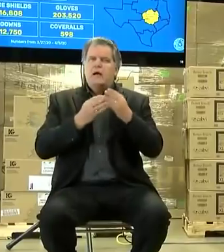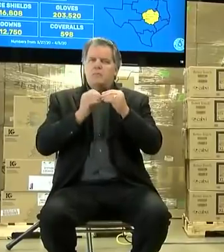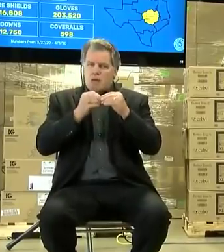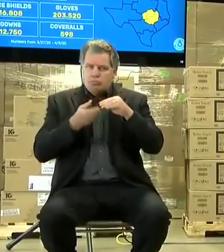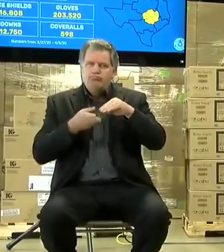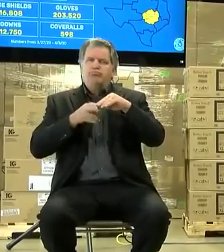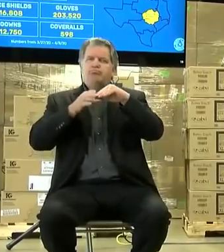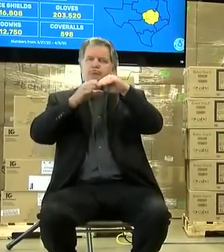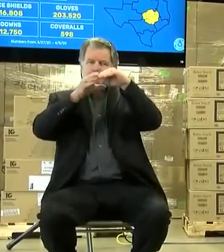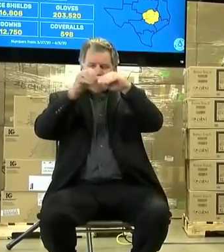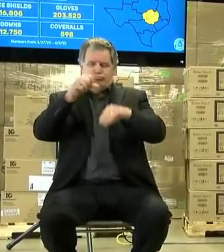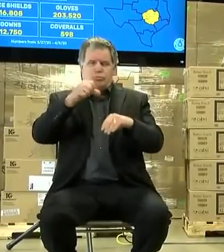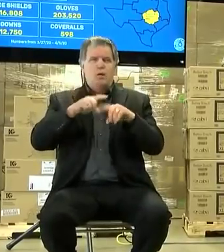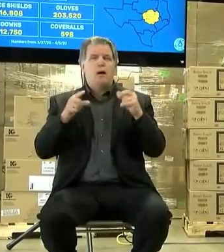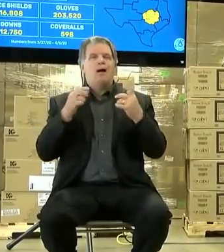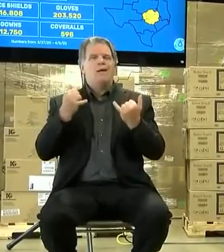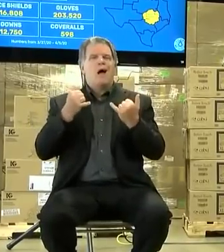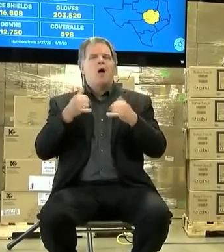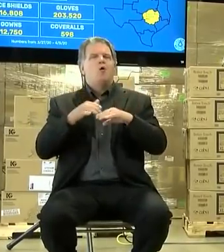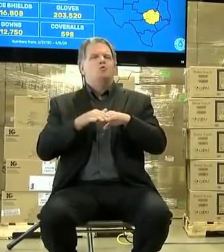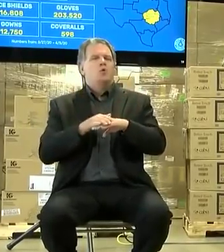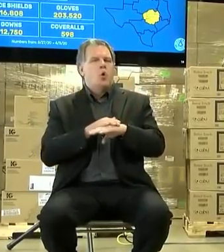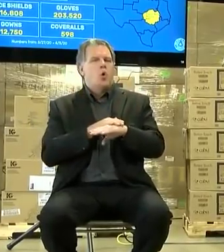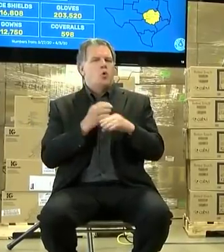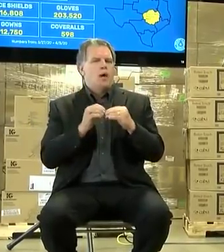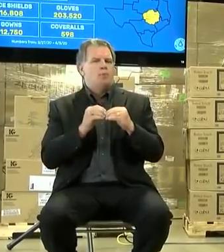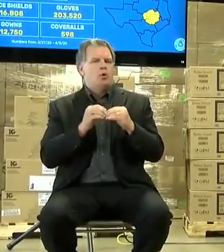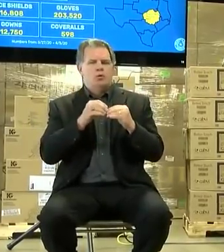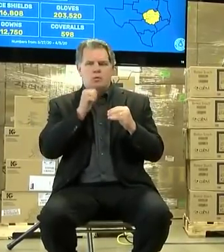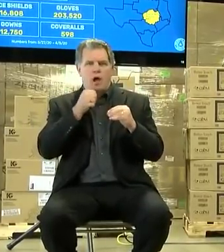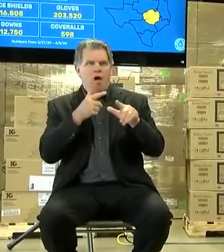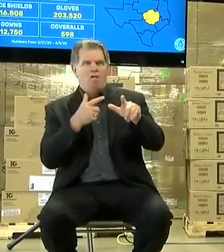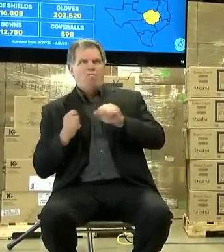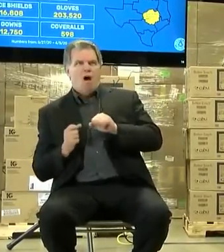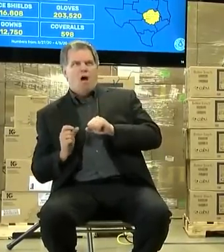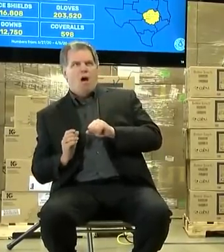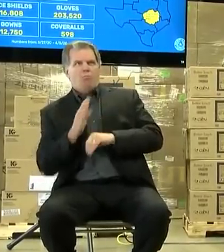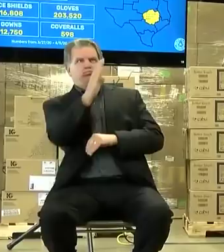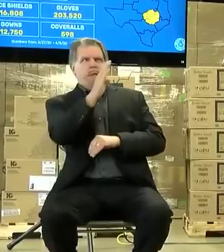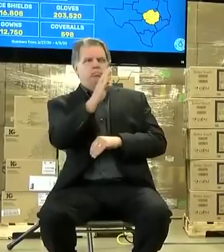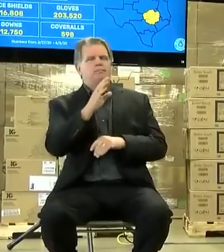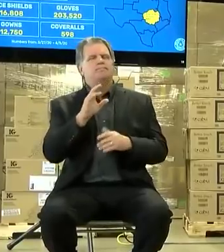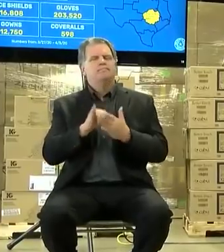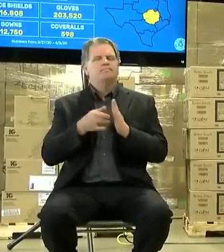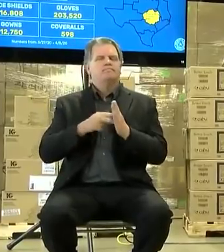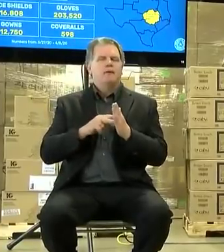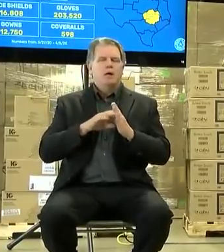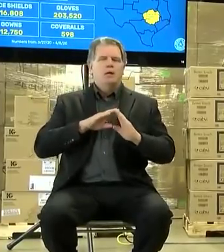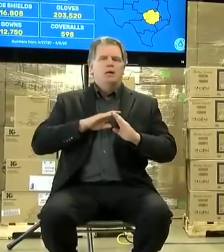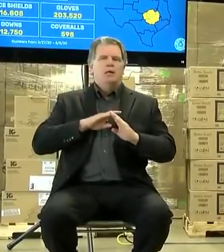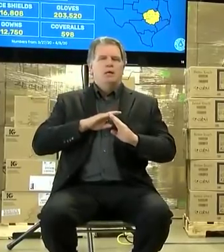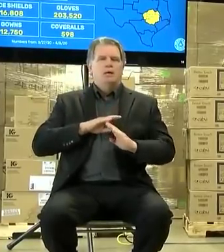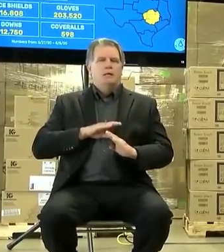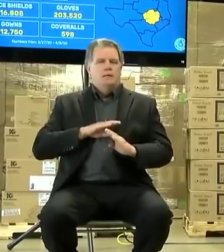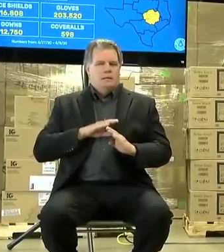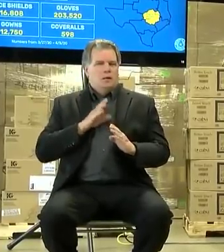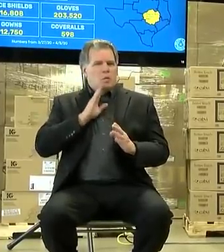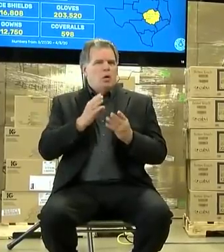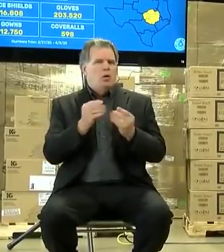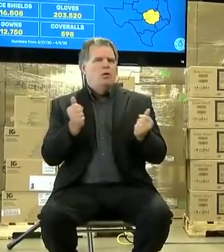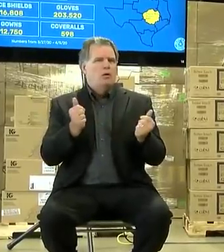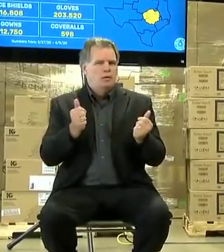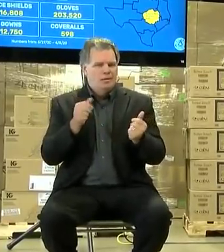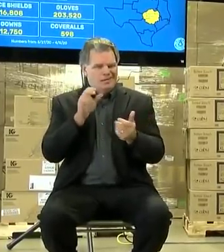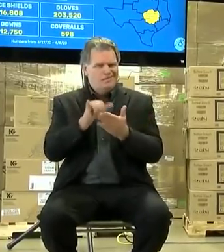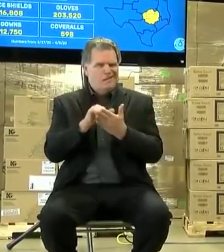time, but maybe much more slowly than we would have otherwise. That should give everyone hope. There is light at the end of the tunnel, and to me, that